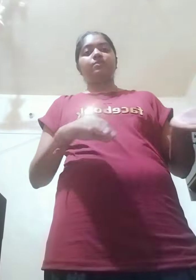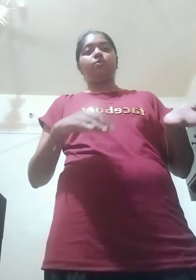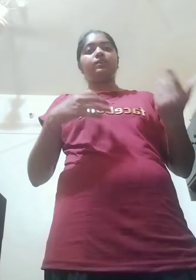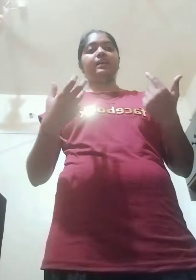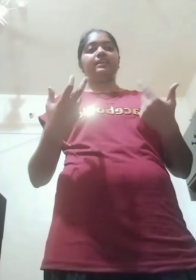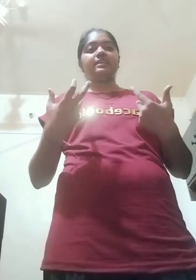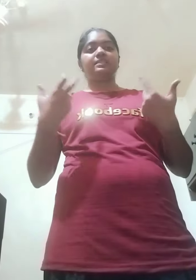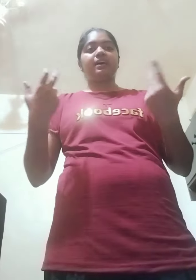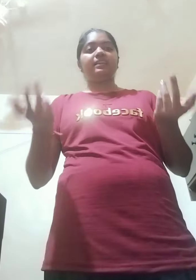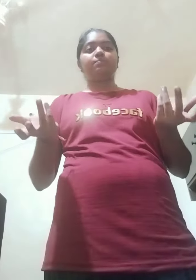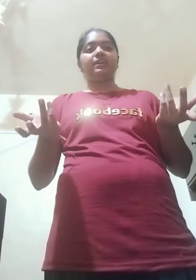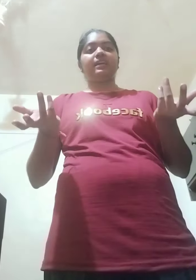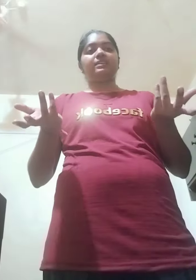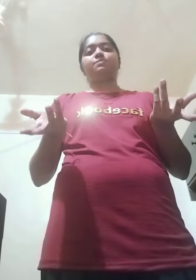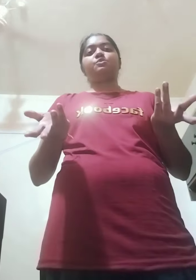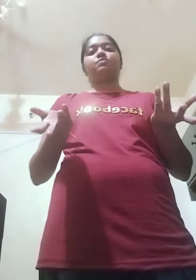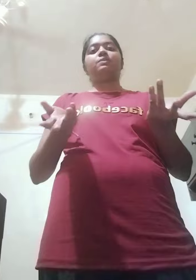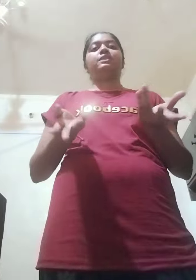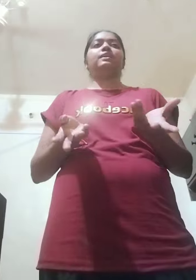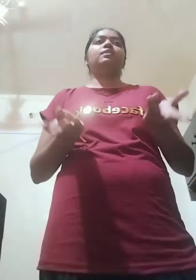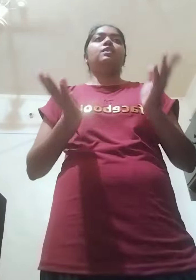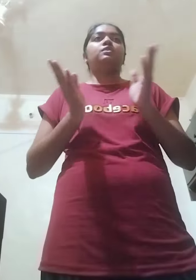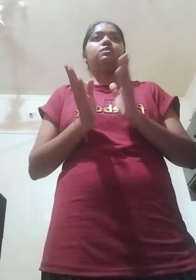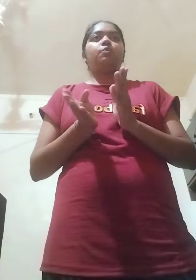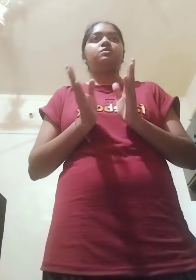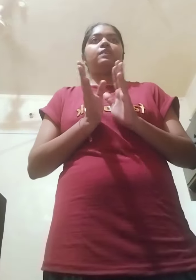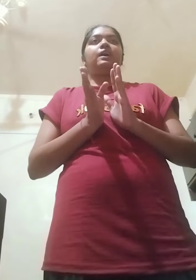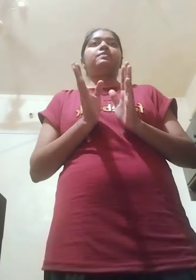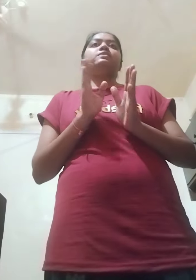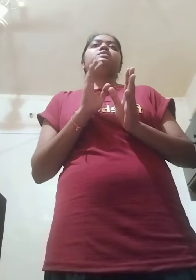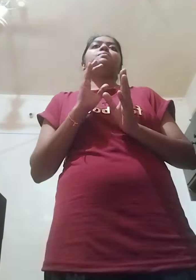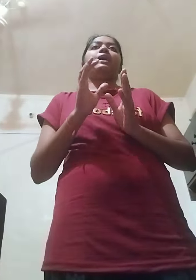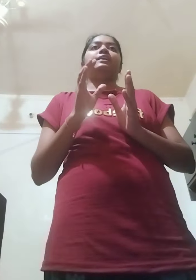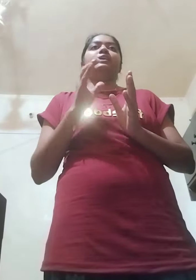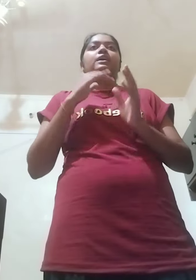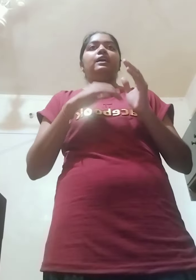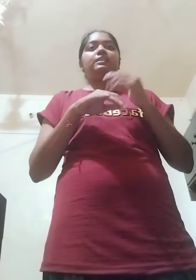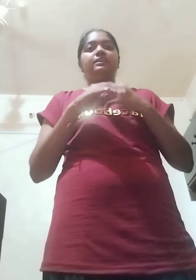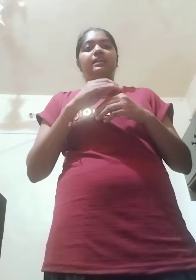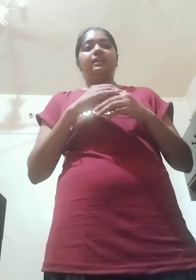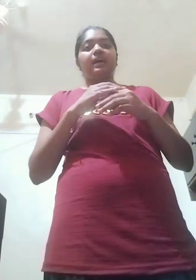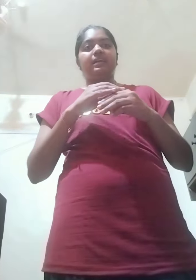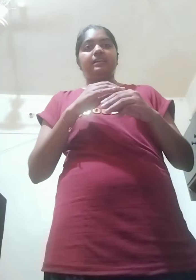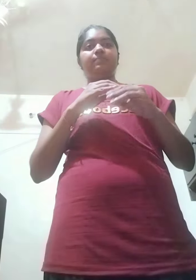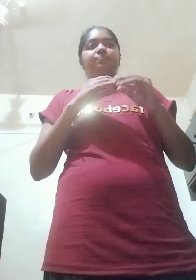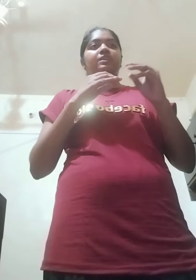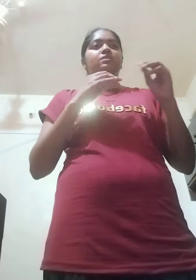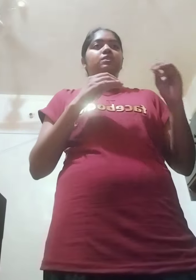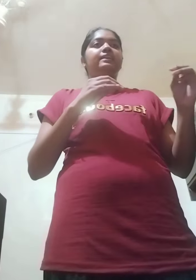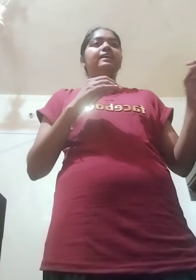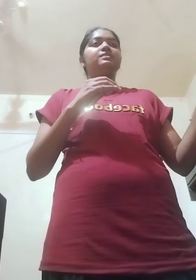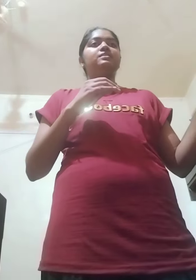In that case the arithmetic exception will be there. Suppose we are giving some array, and in that array index is